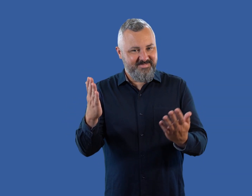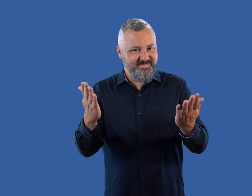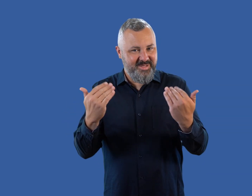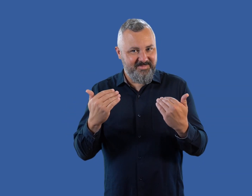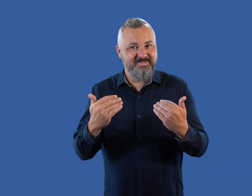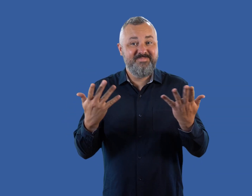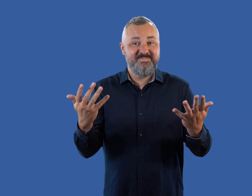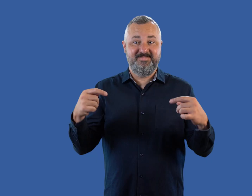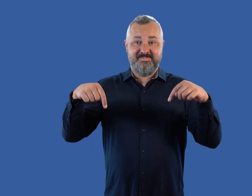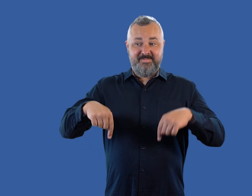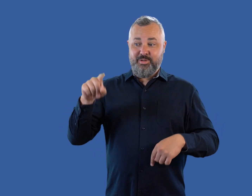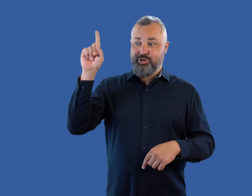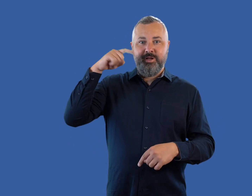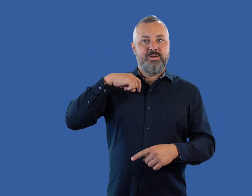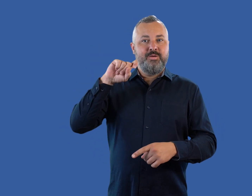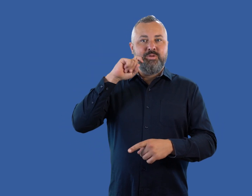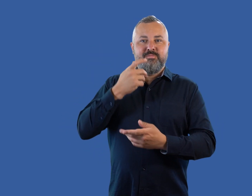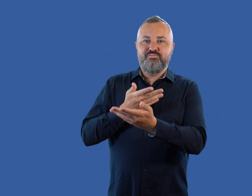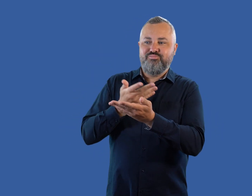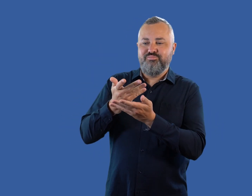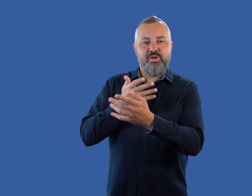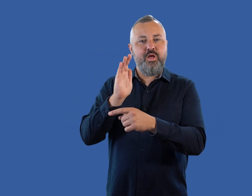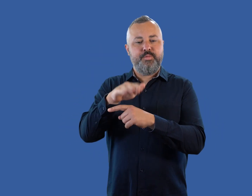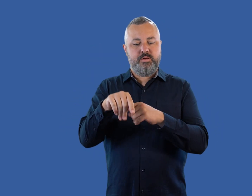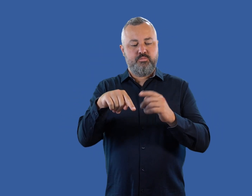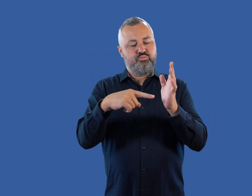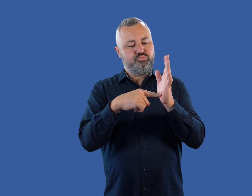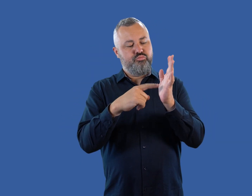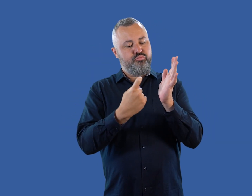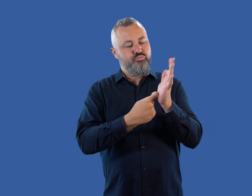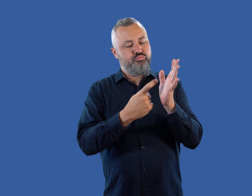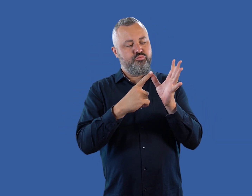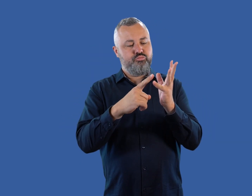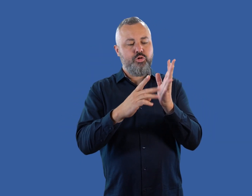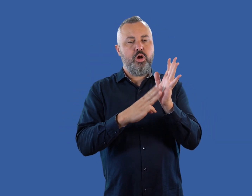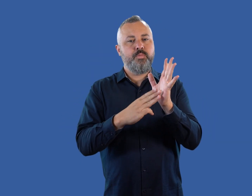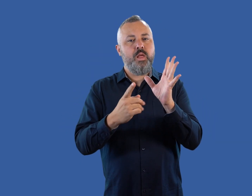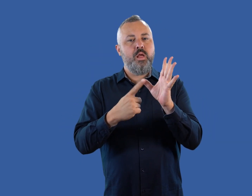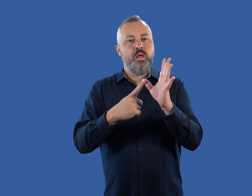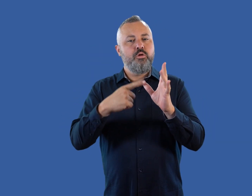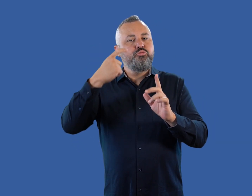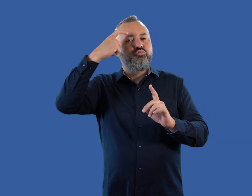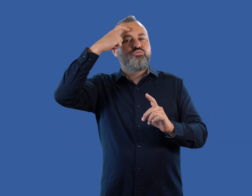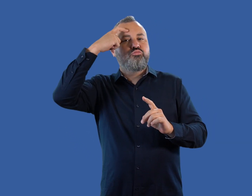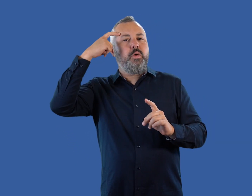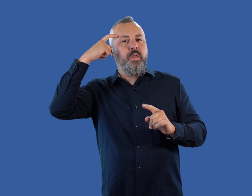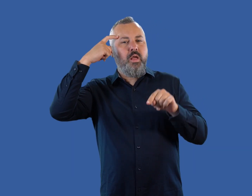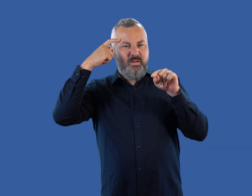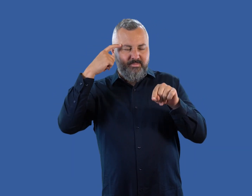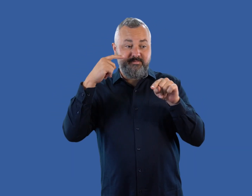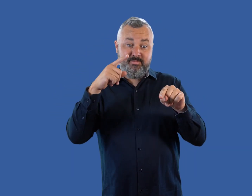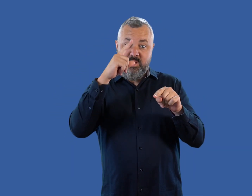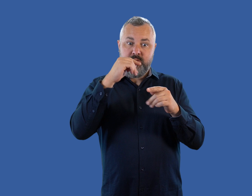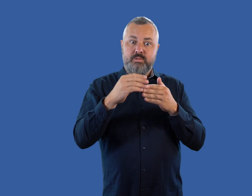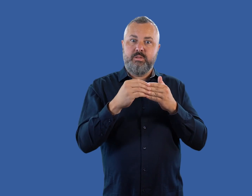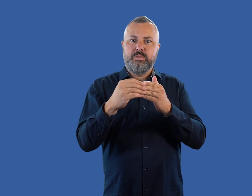Hello and welcome. Today we are talking about trauma, which can lead to long-term issues.